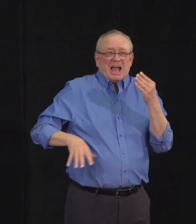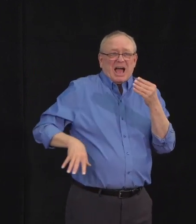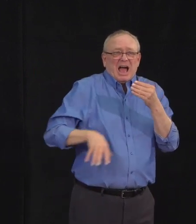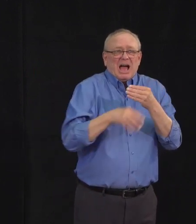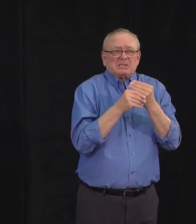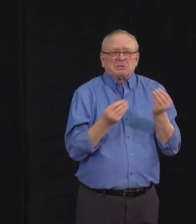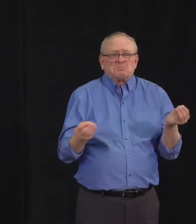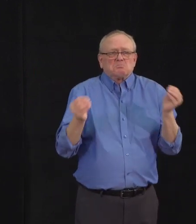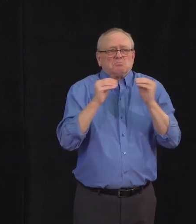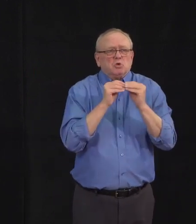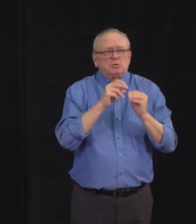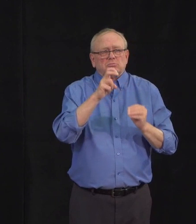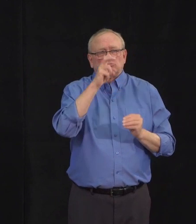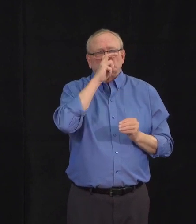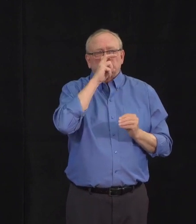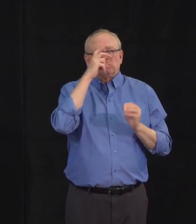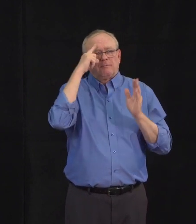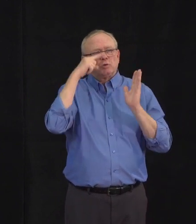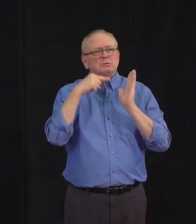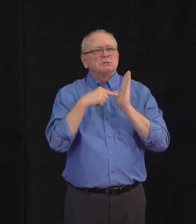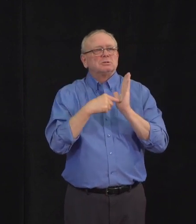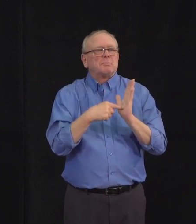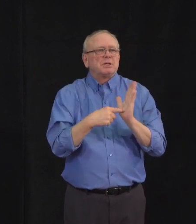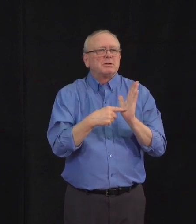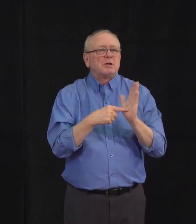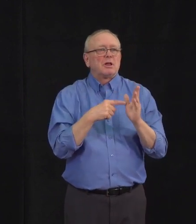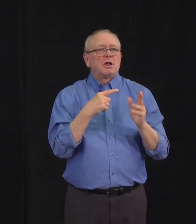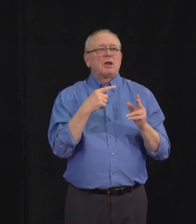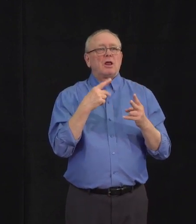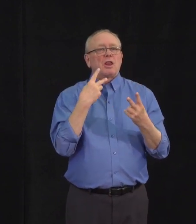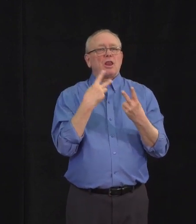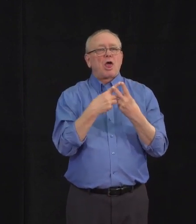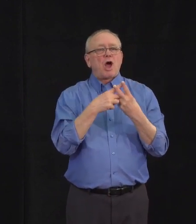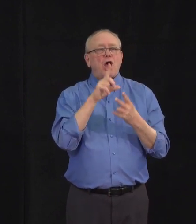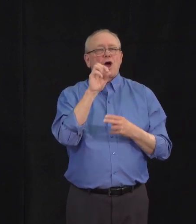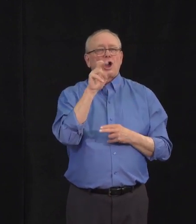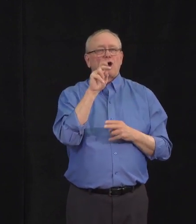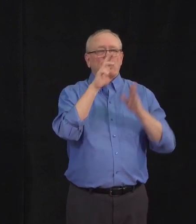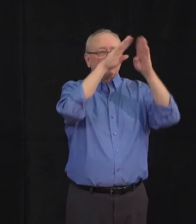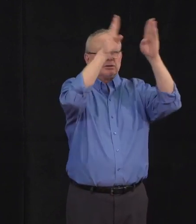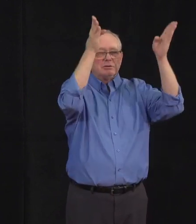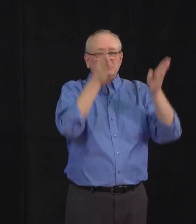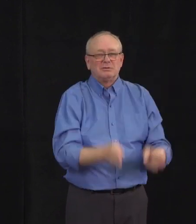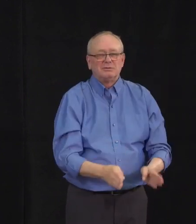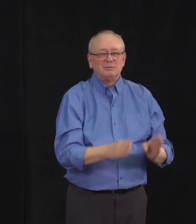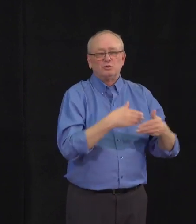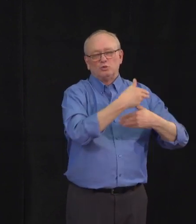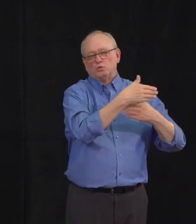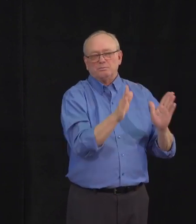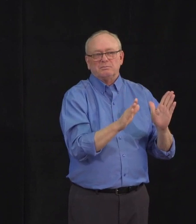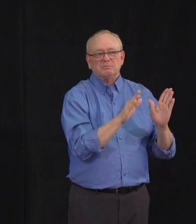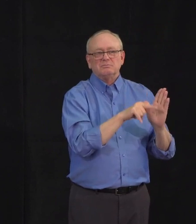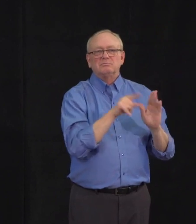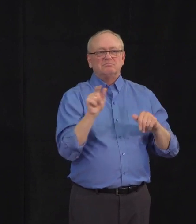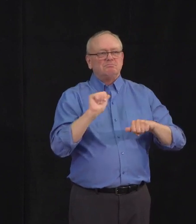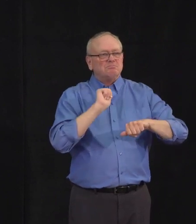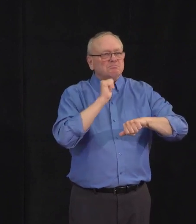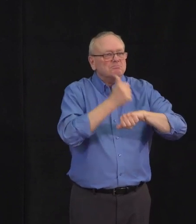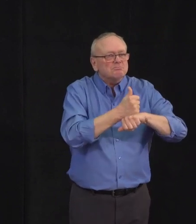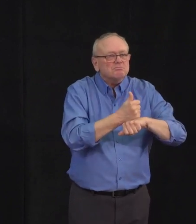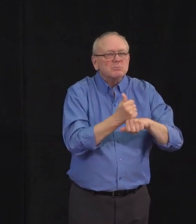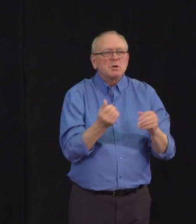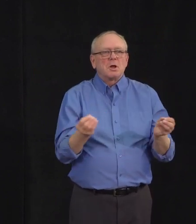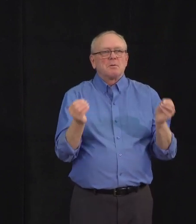as the locker room, for example, there will be additional measures put in place there. And again, based on these on-site